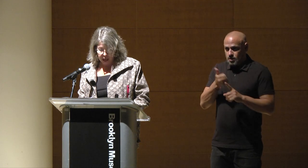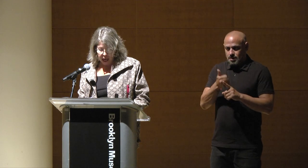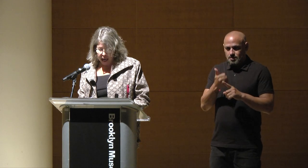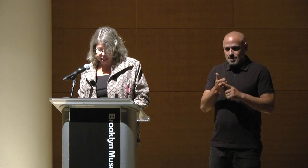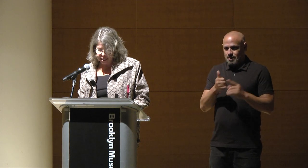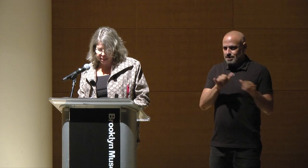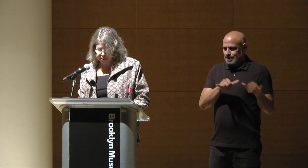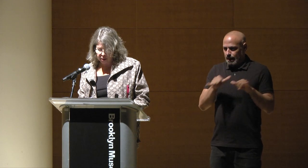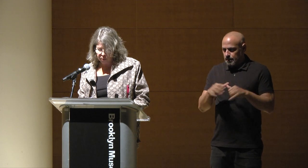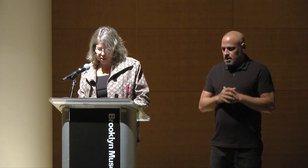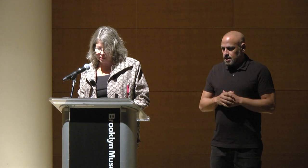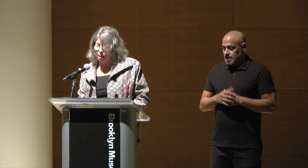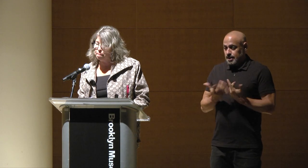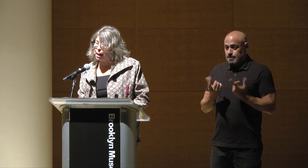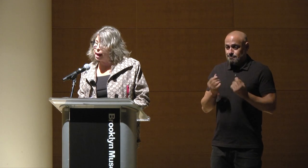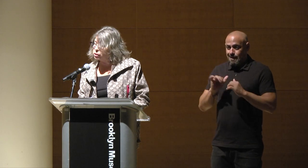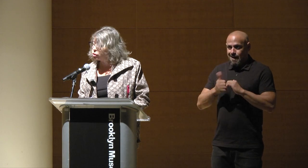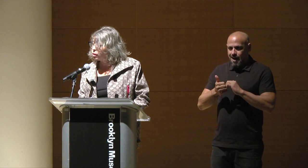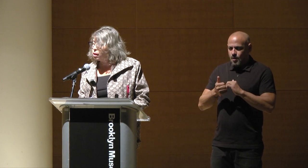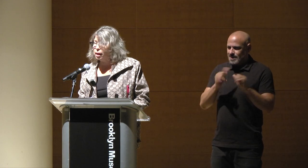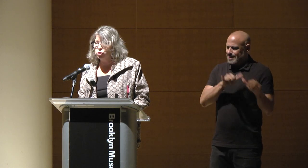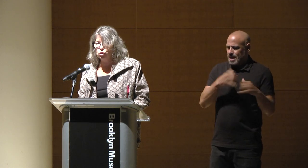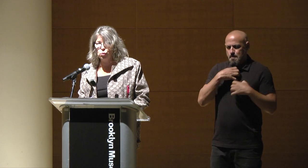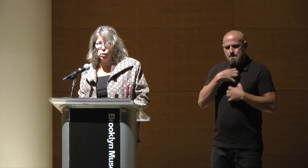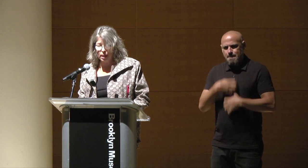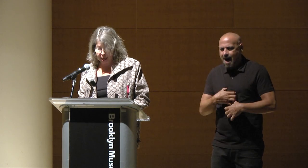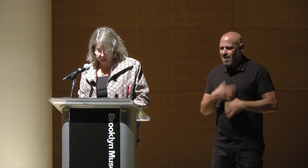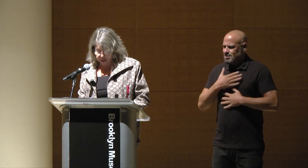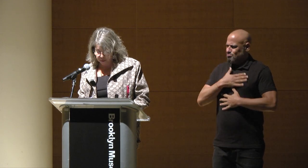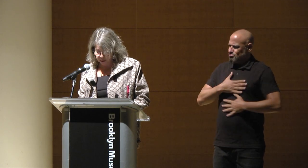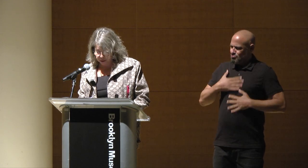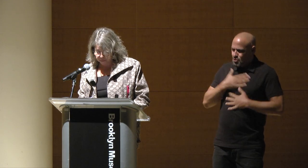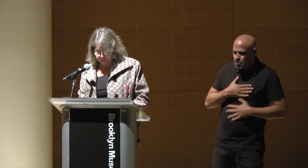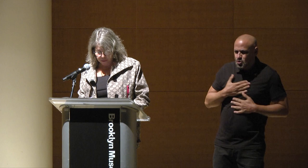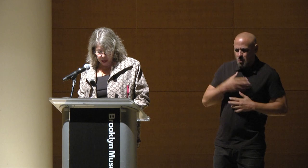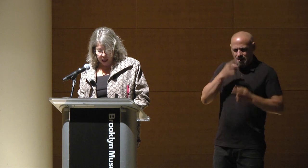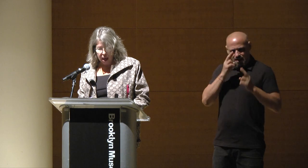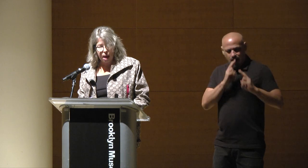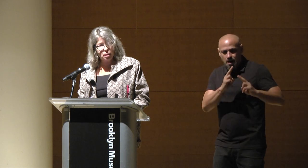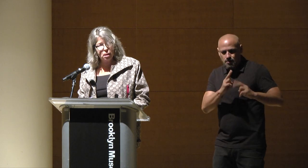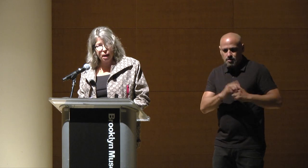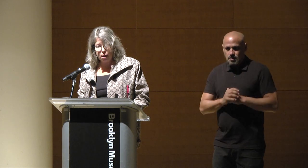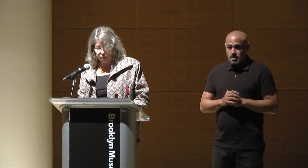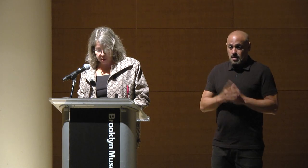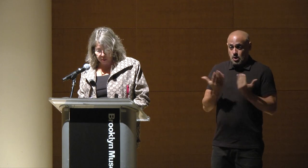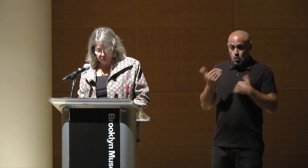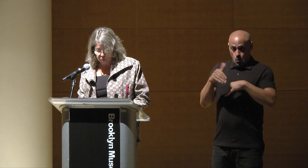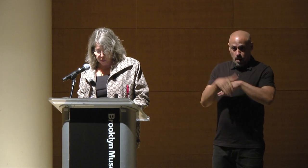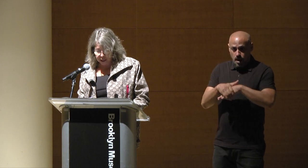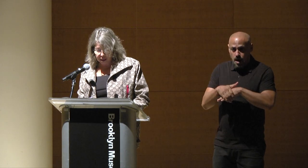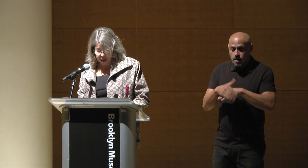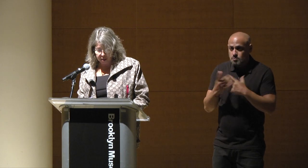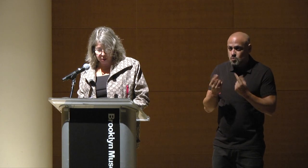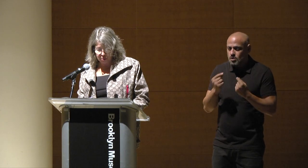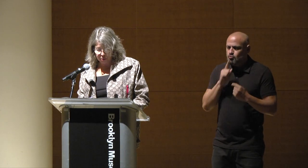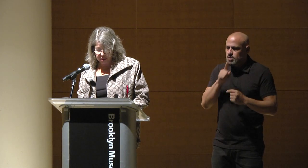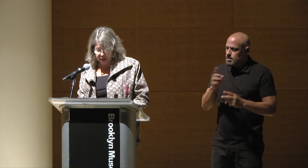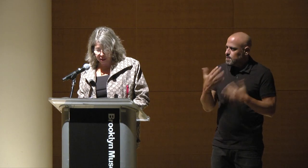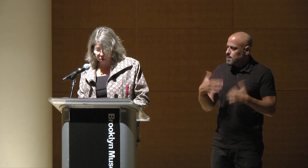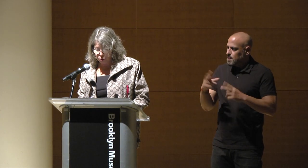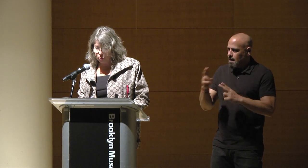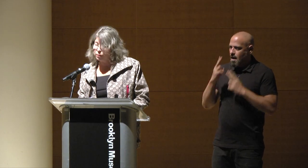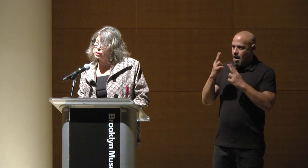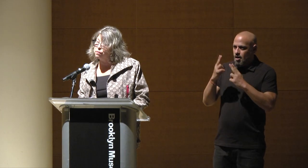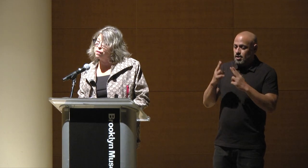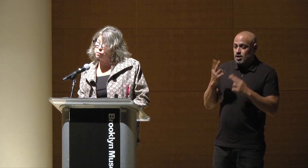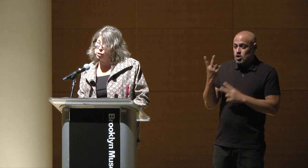alike. And he did so with the same passion and joy and integrity. And tonight we are really honored to bring